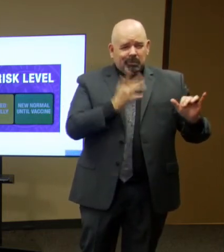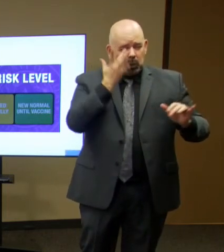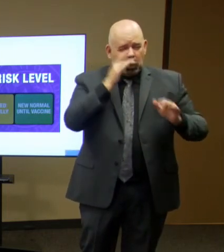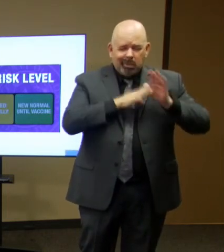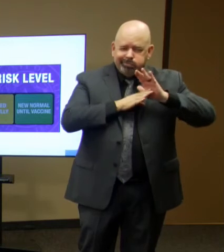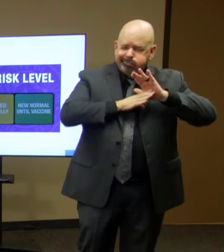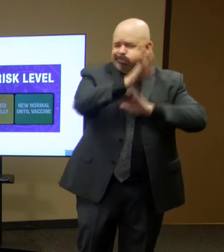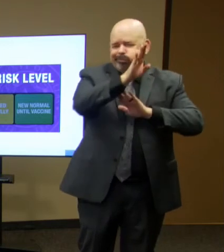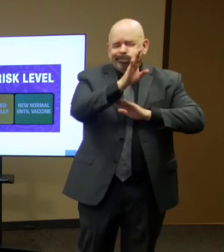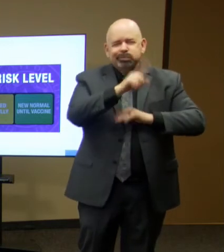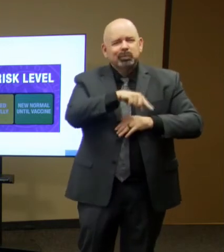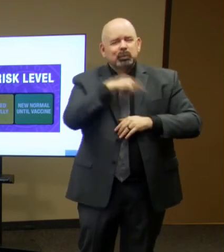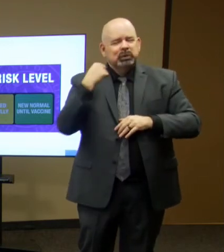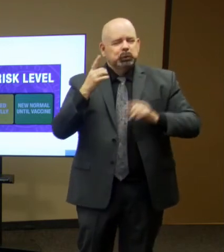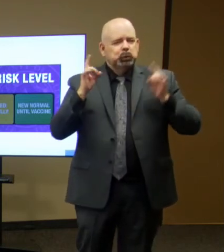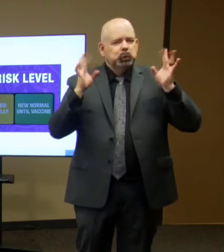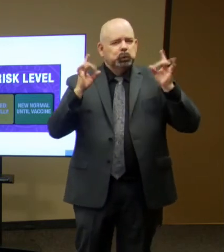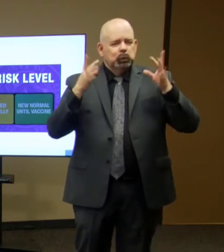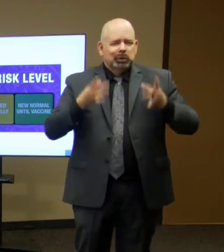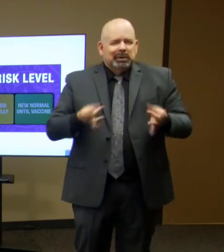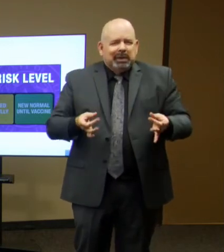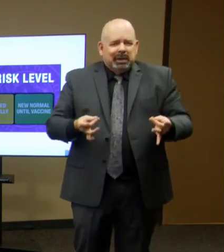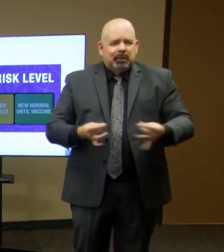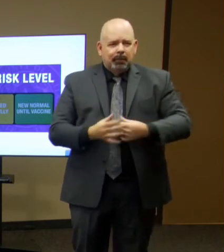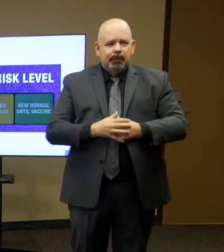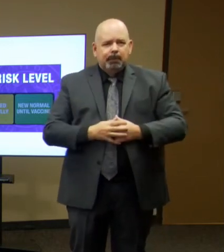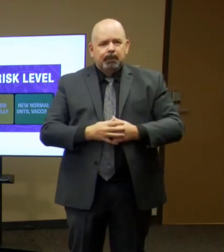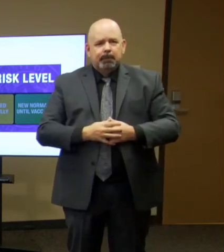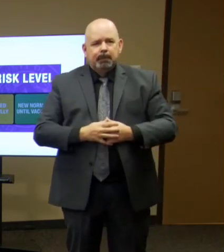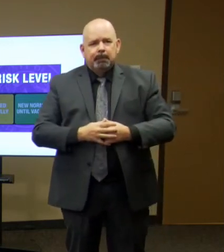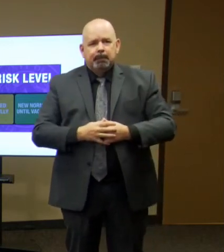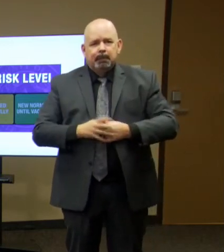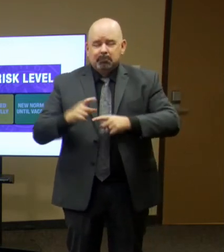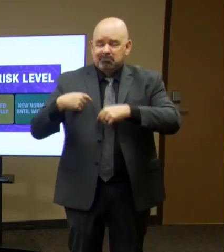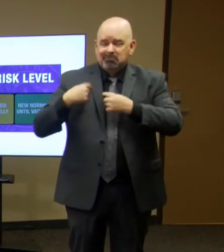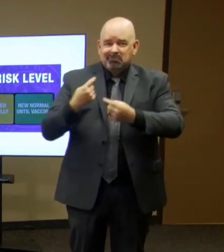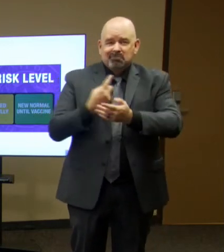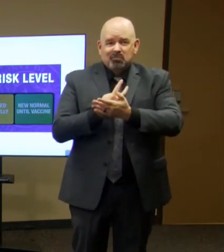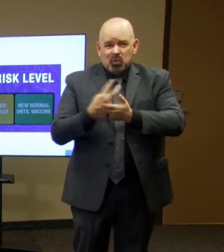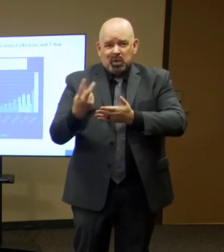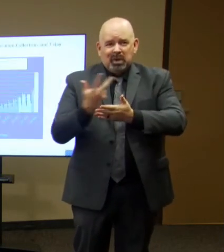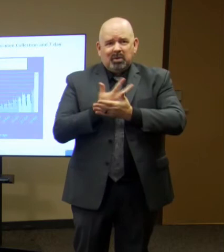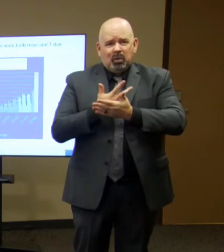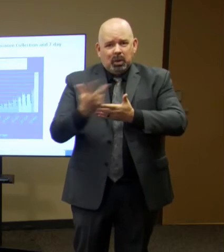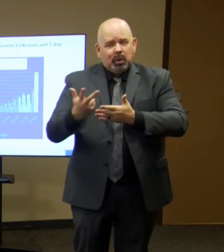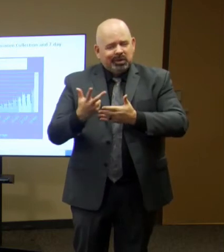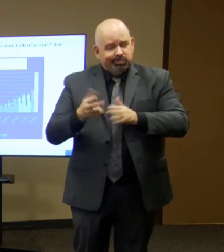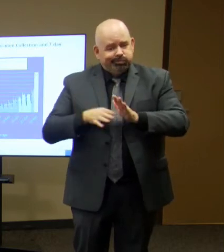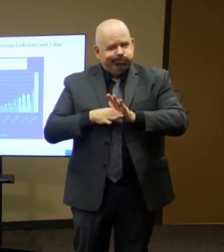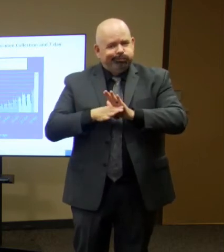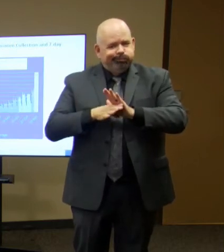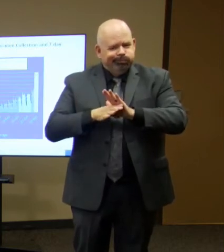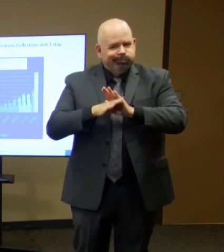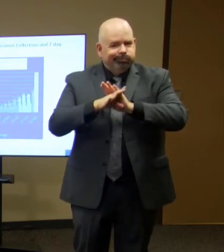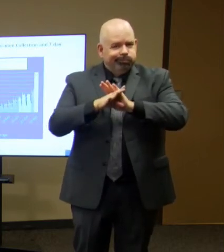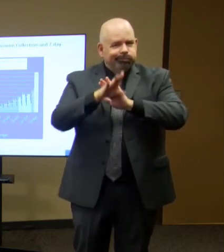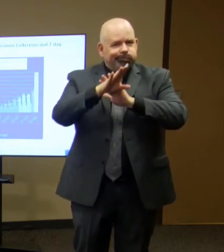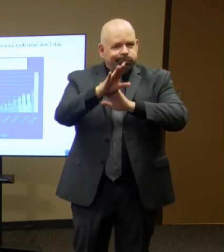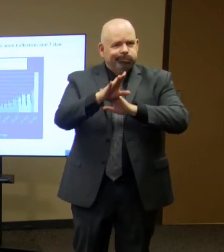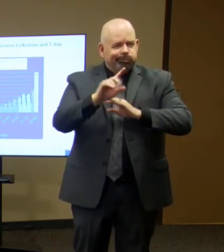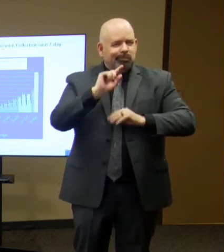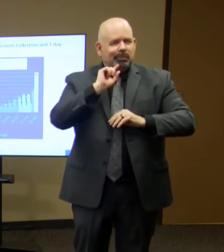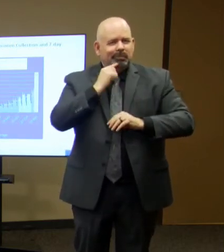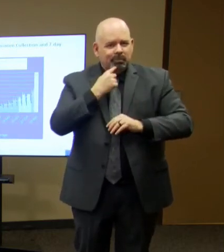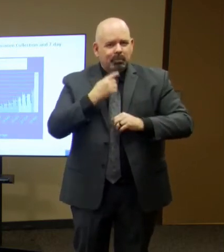several weeks, the situation has gotten much more serious. Let me go through some of the slides. These are again